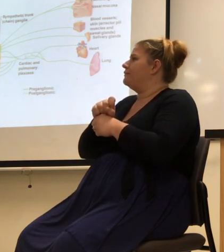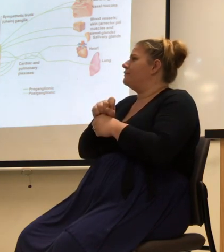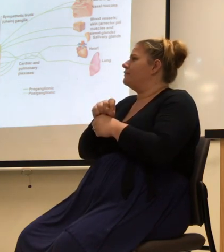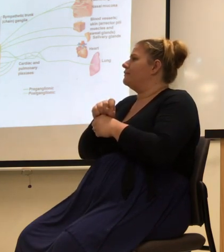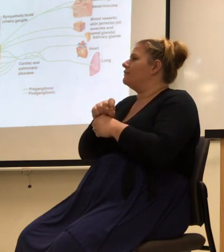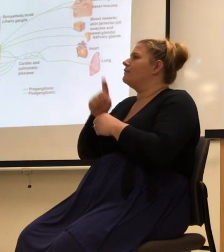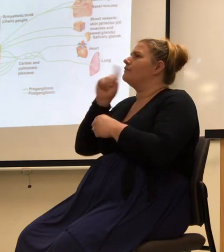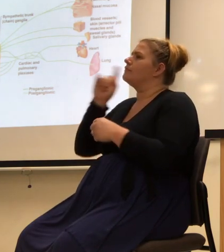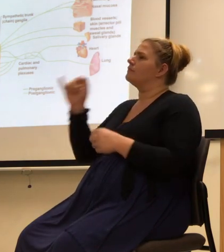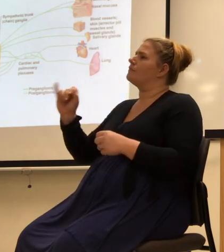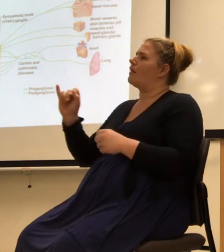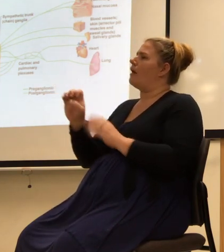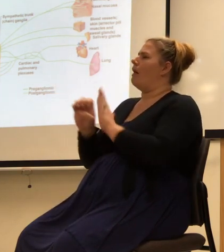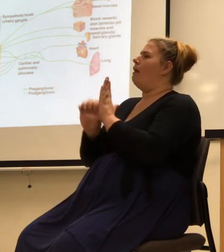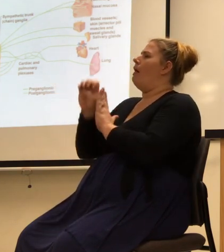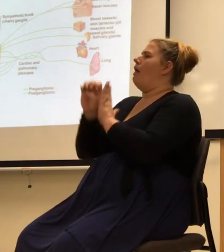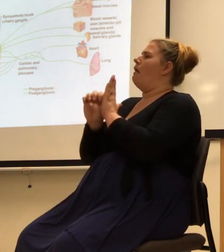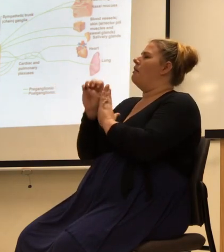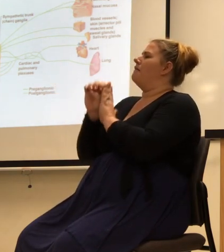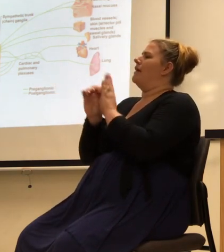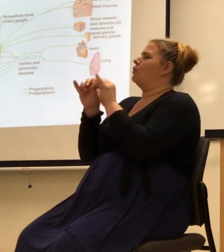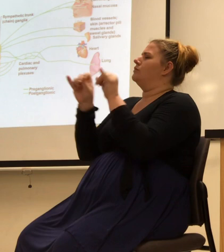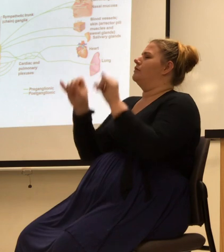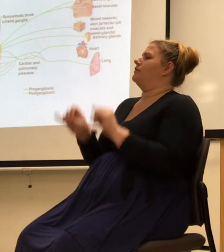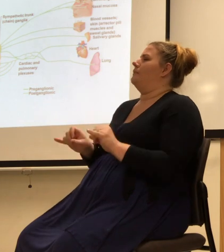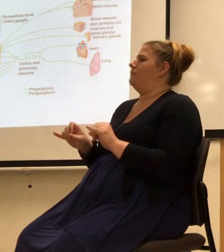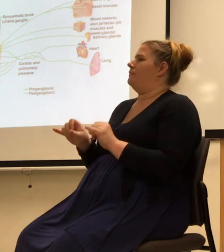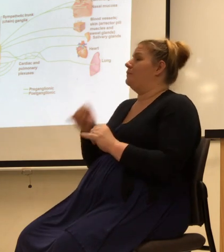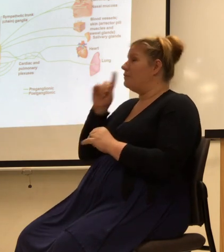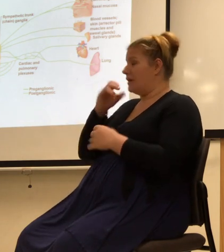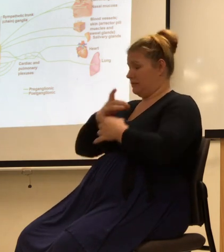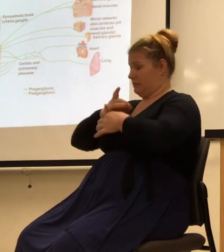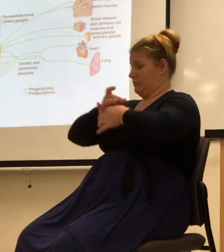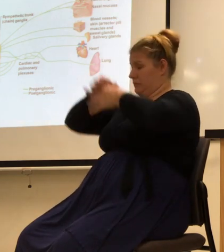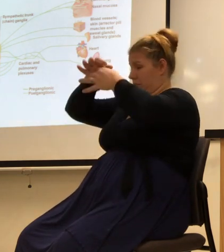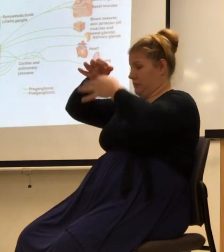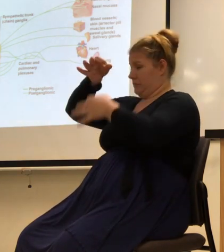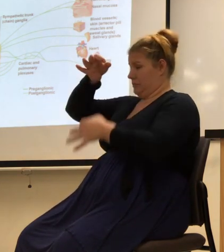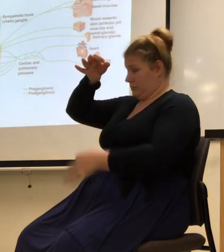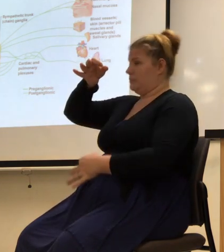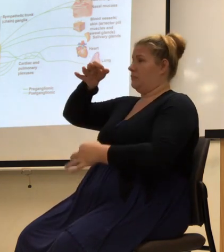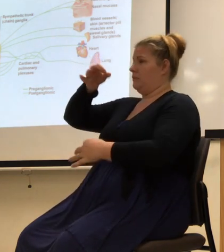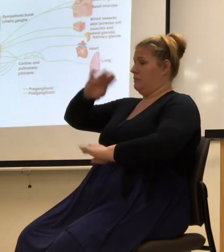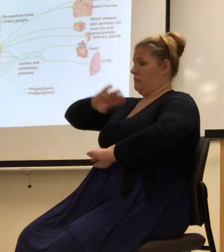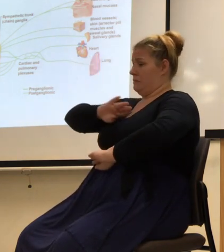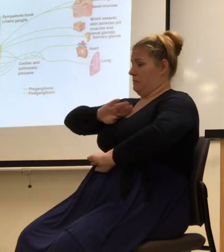I think of it as like an elevator system, because you're right in the middle, T1 to L2.